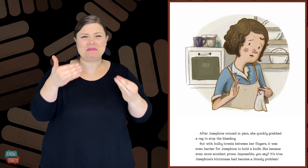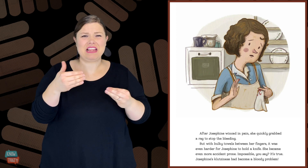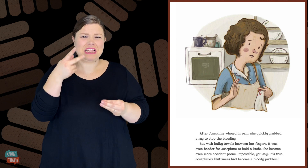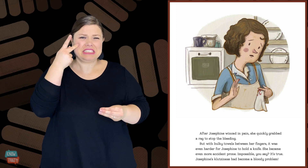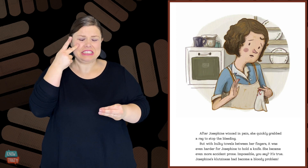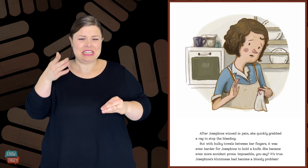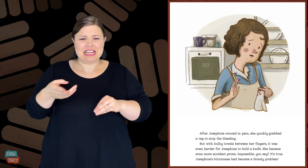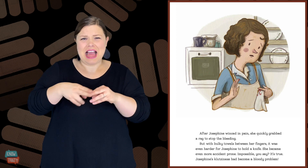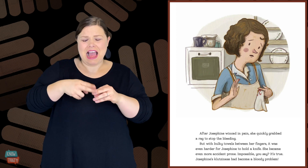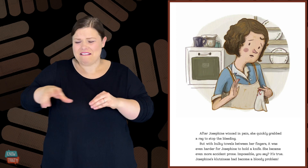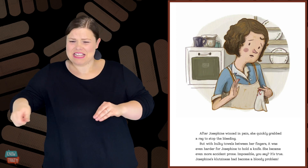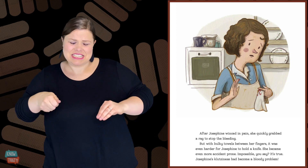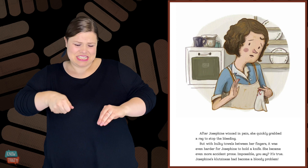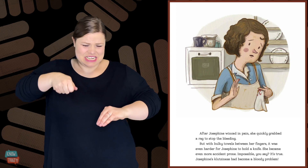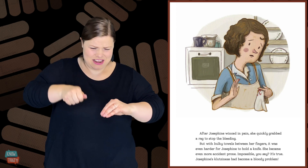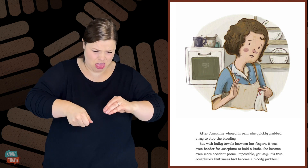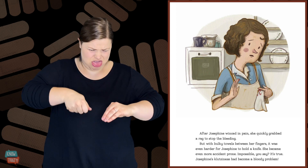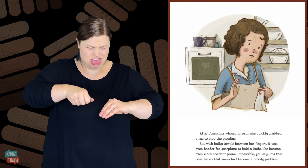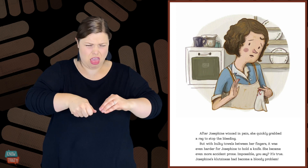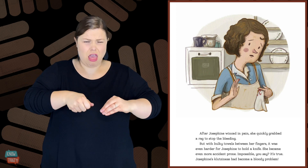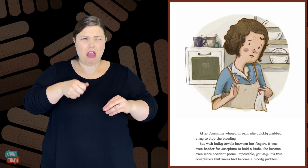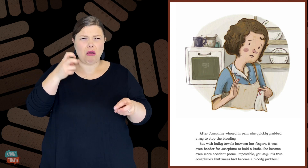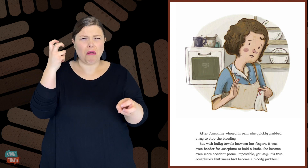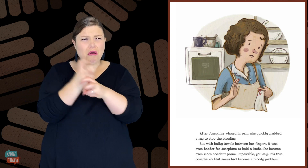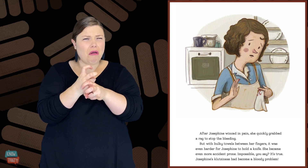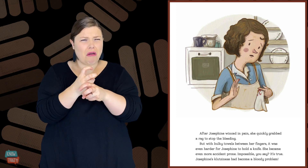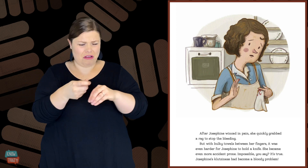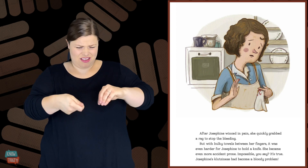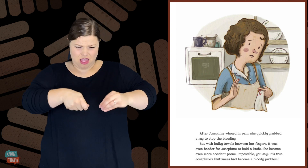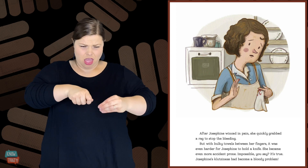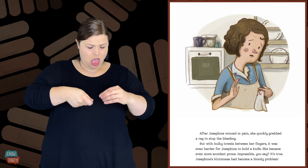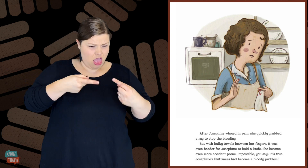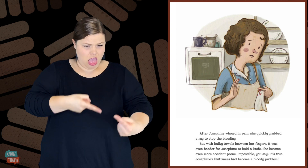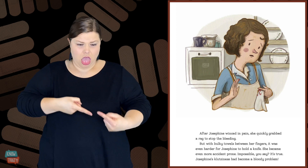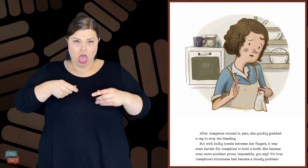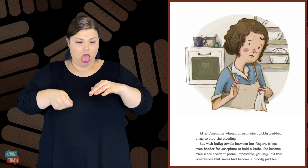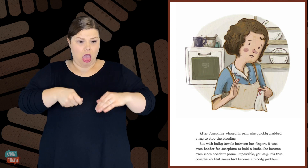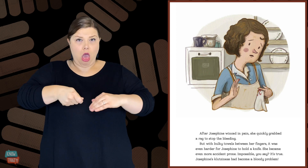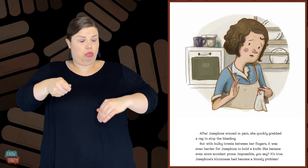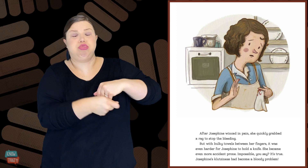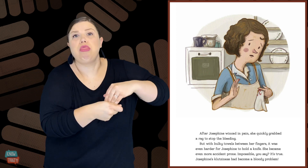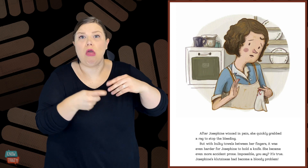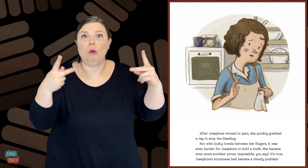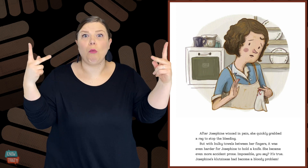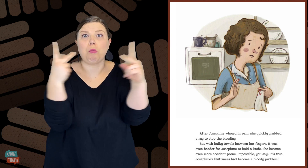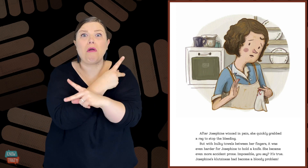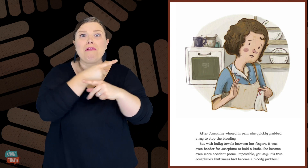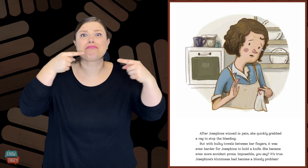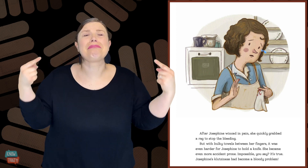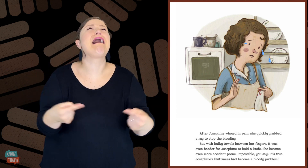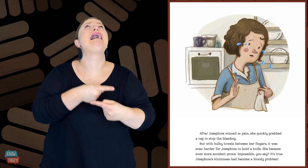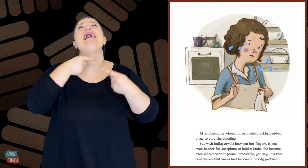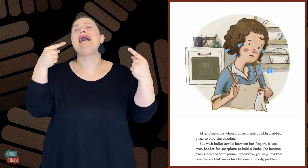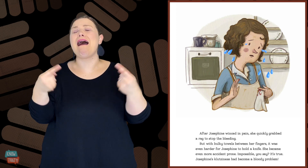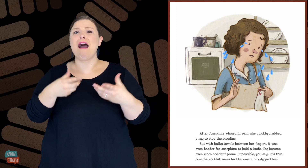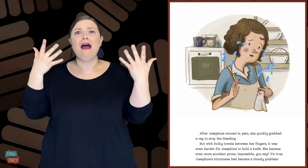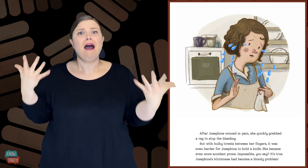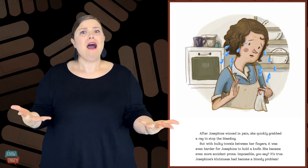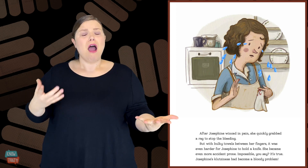her fingers, it was even harder for Josephine to hold a knife. She became even more accident-prone. Impossible, you